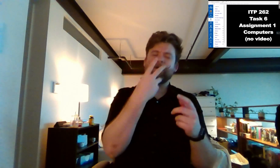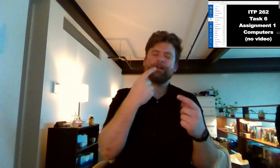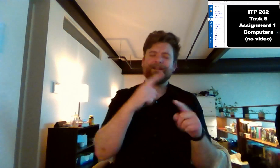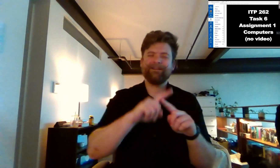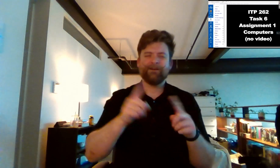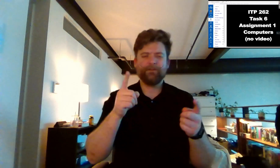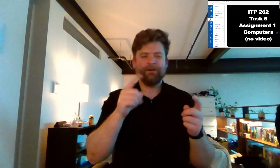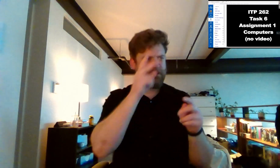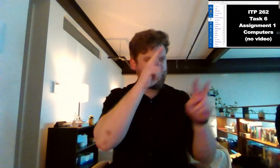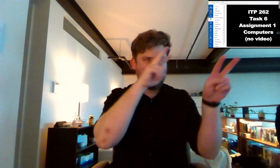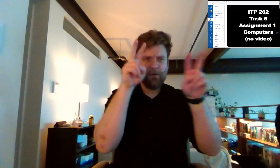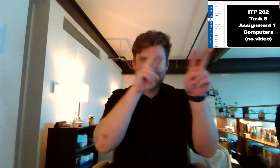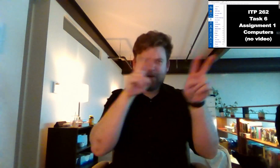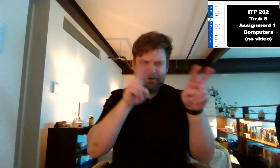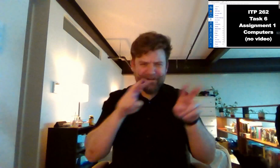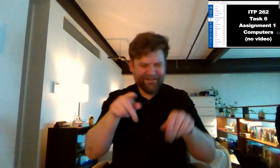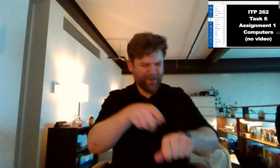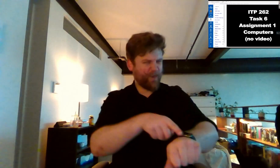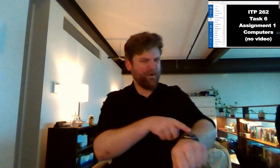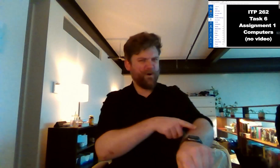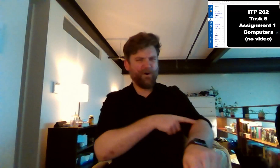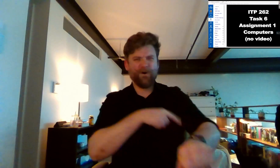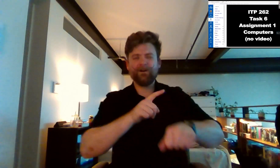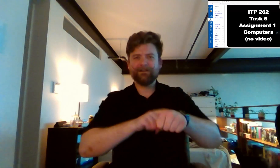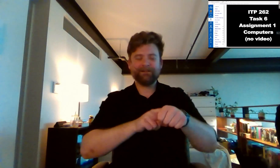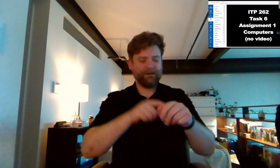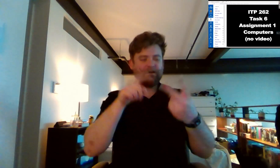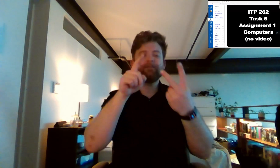you would know by the shape that it'd be easier to read. It's faster